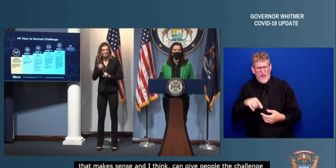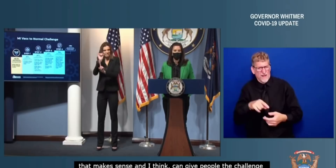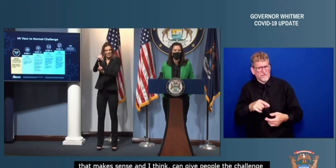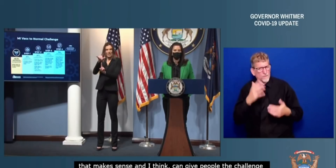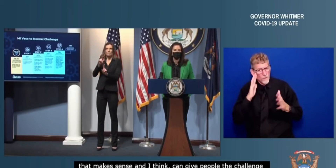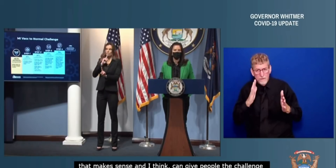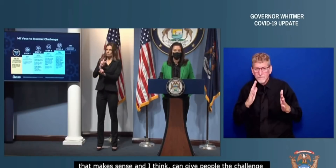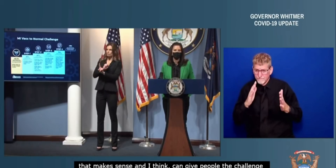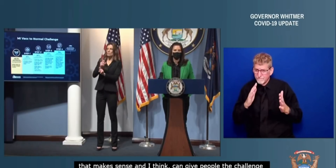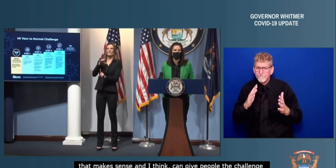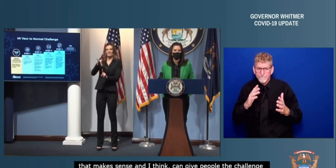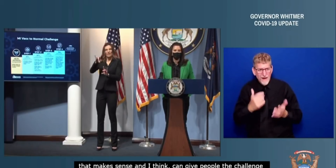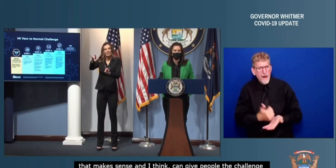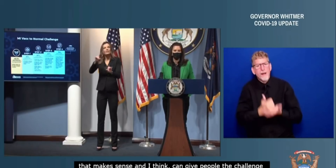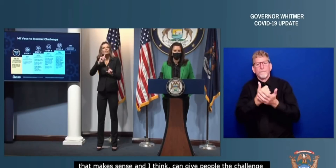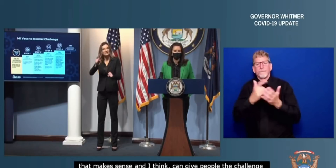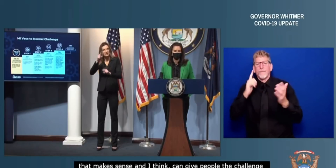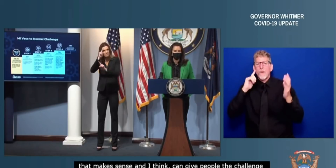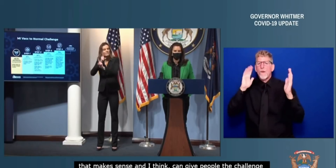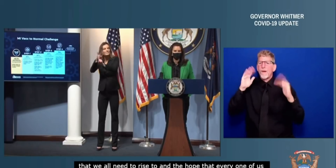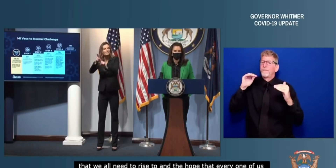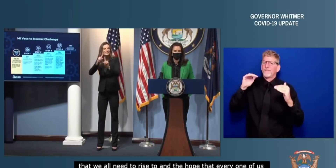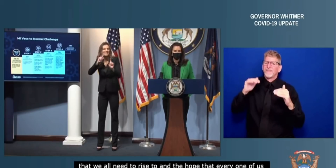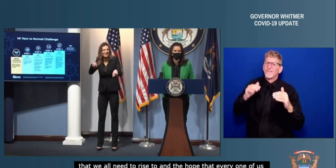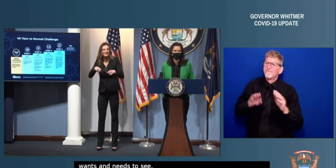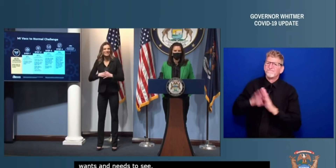very realistic goal that we've set.